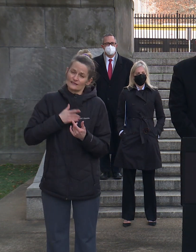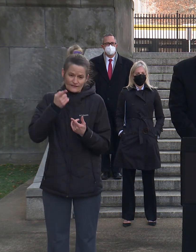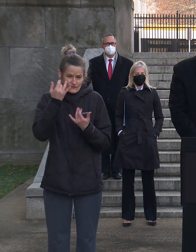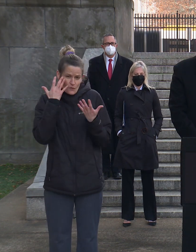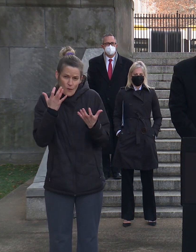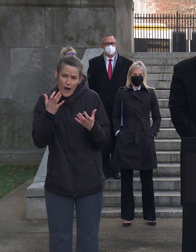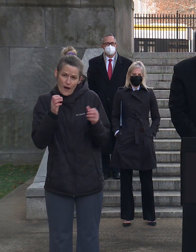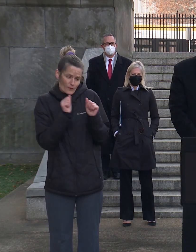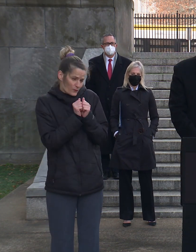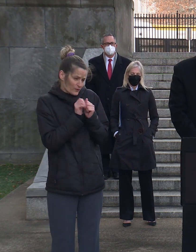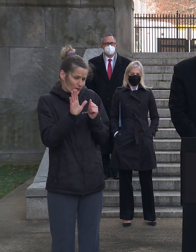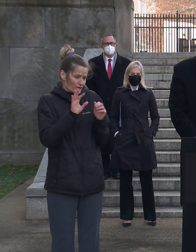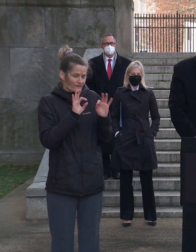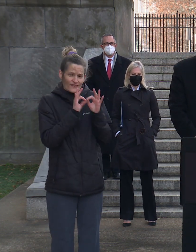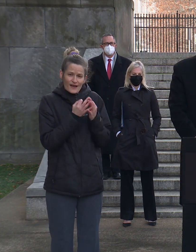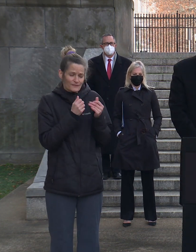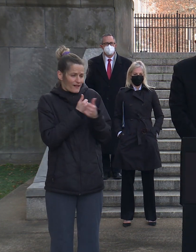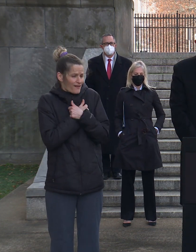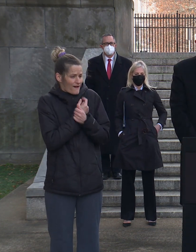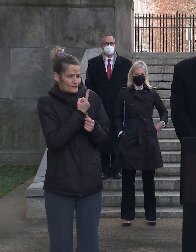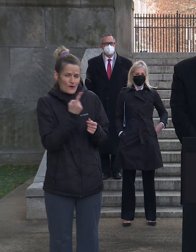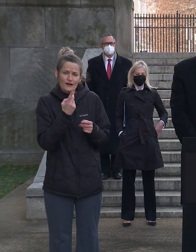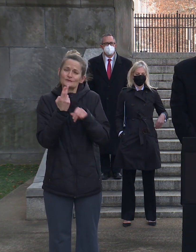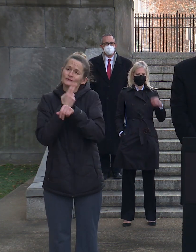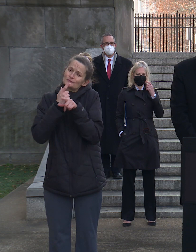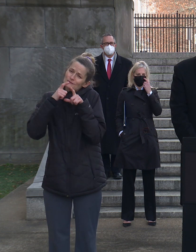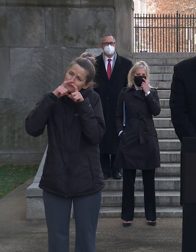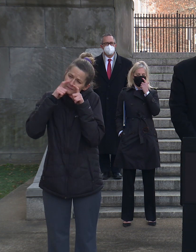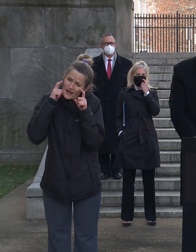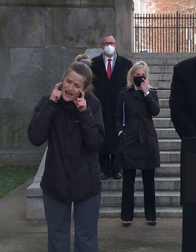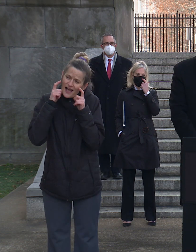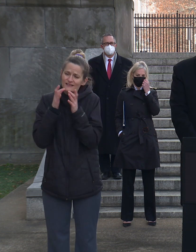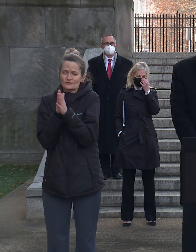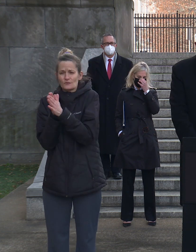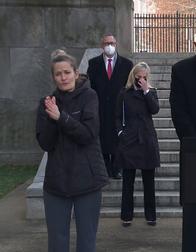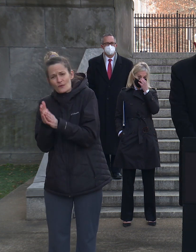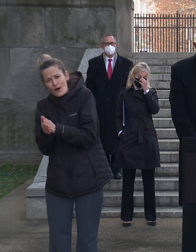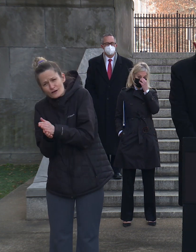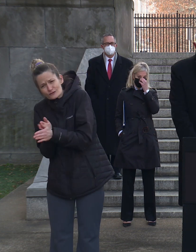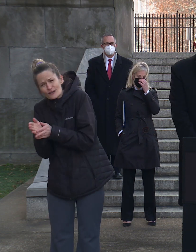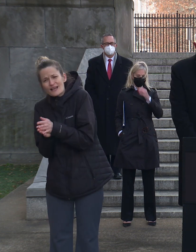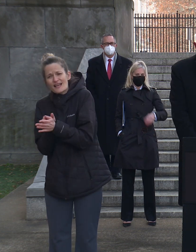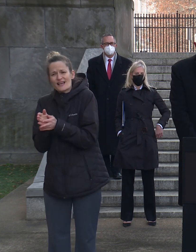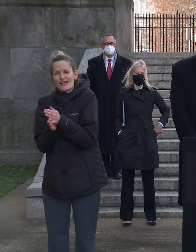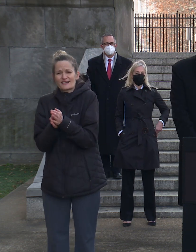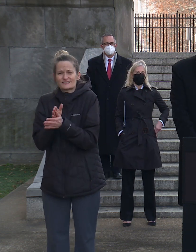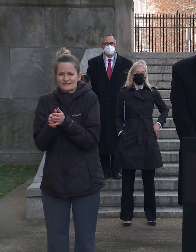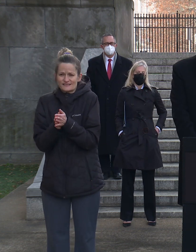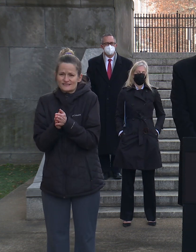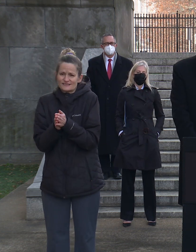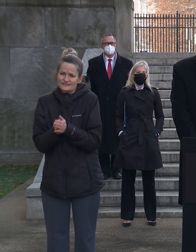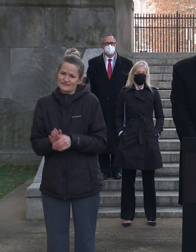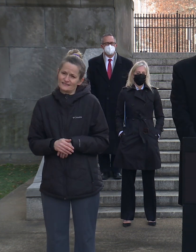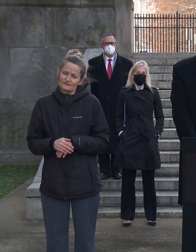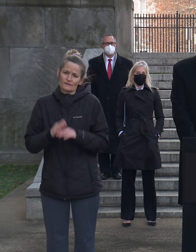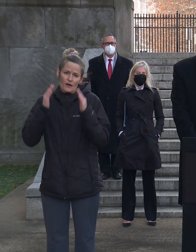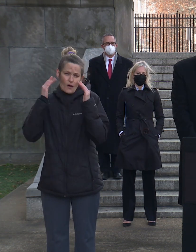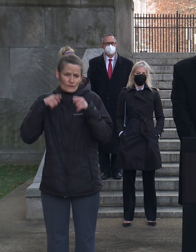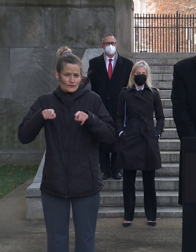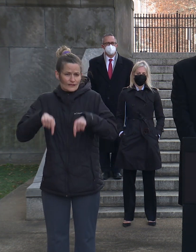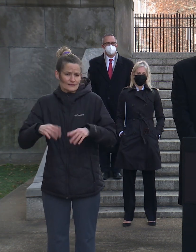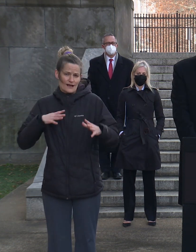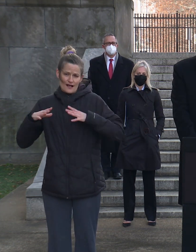social distance, and hand washing. And in this holiday season, may you find peace, joy, and hope. And I